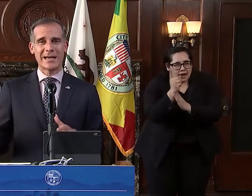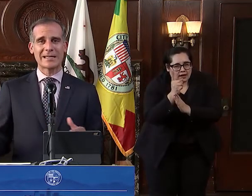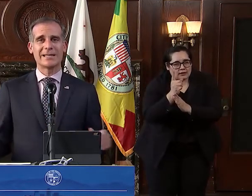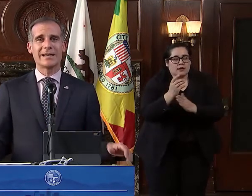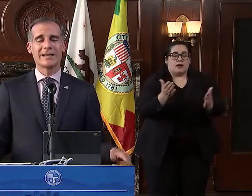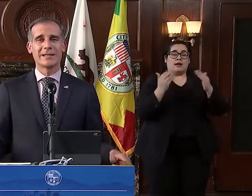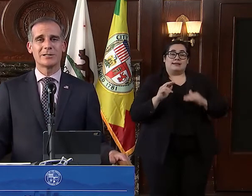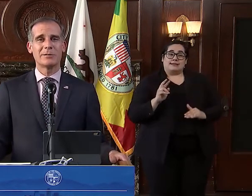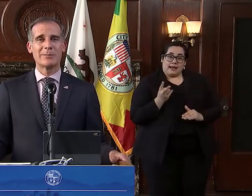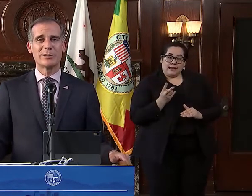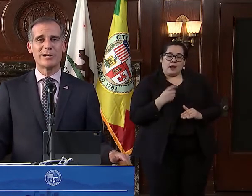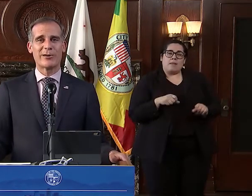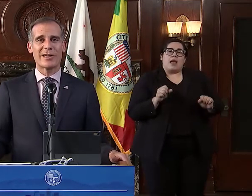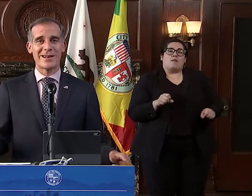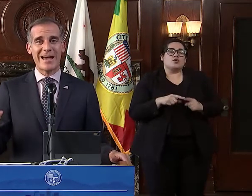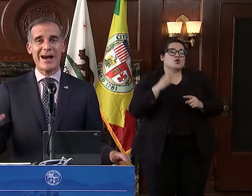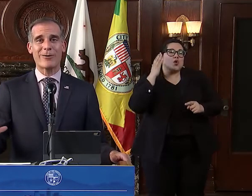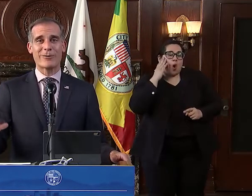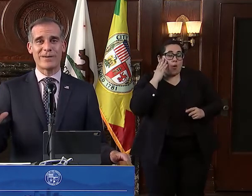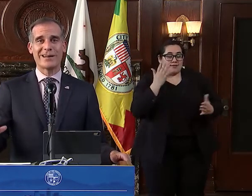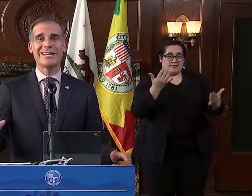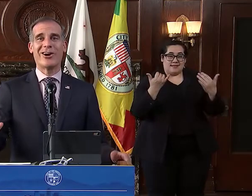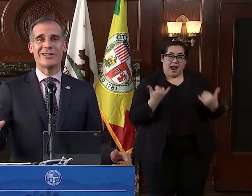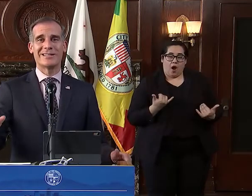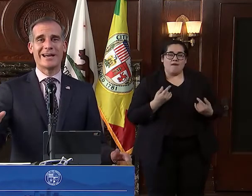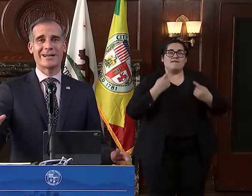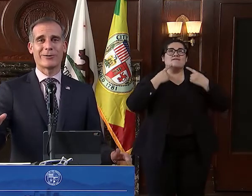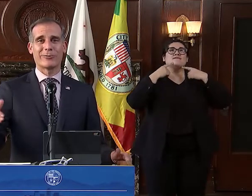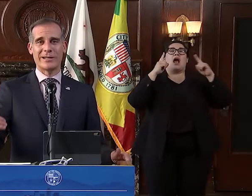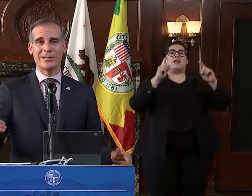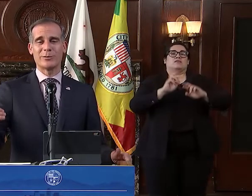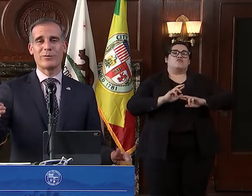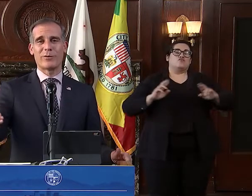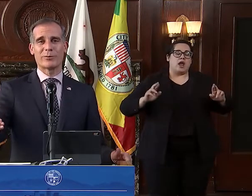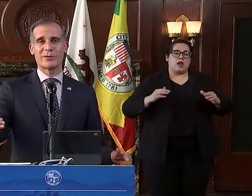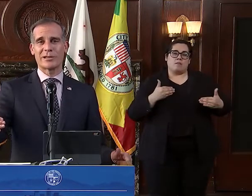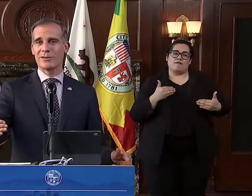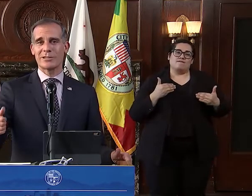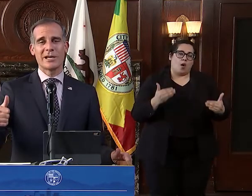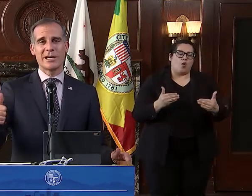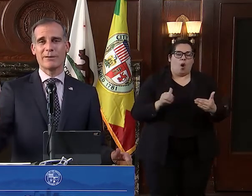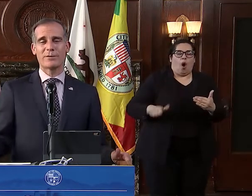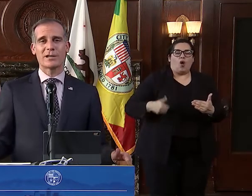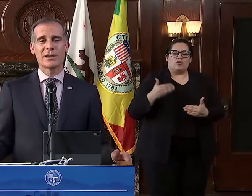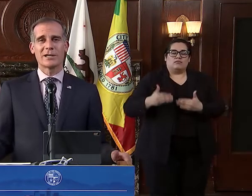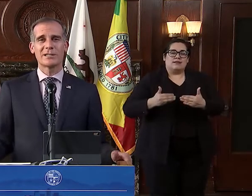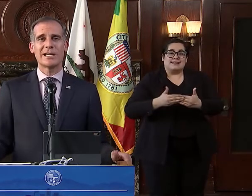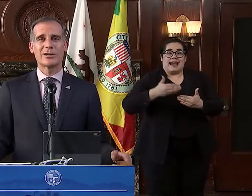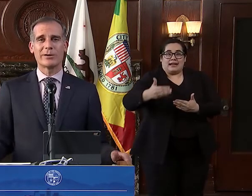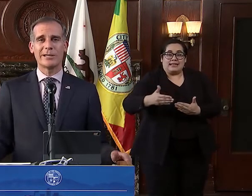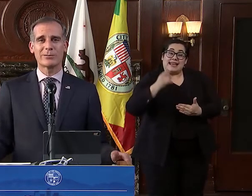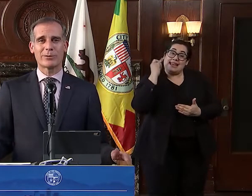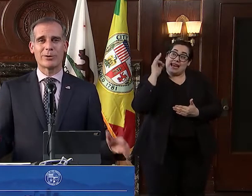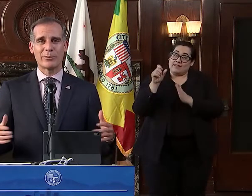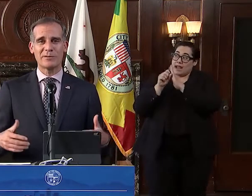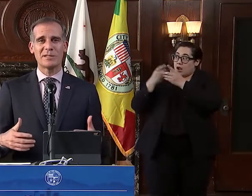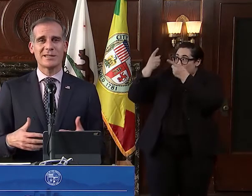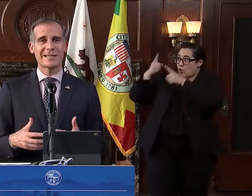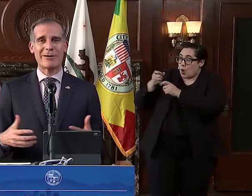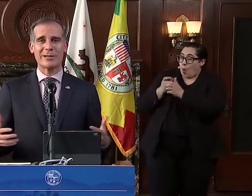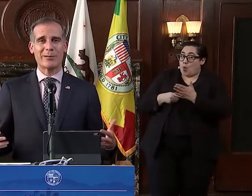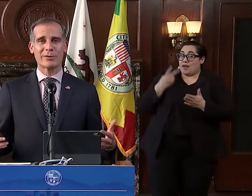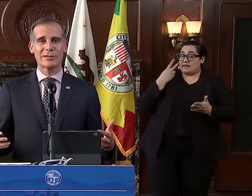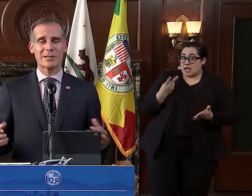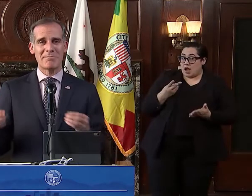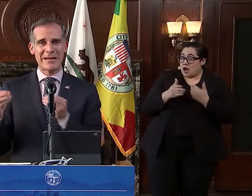And then secondly, to be able to know that now we're finally on deck, ready to move forward with those others. If the state agrees with what we've seen,